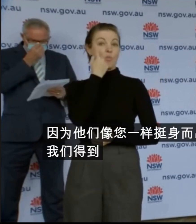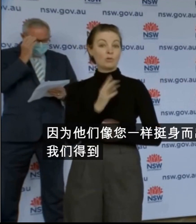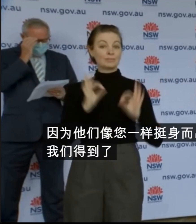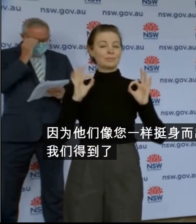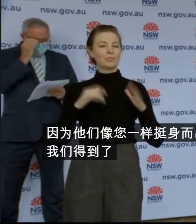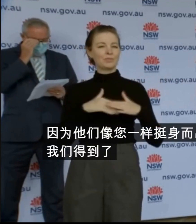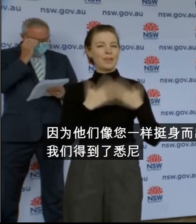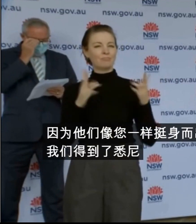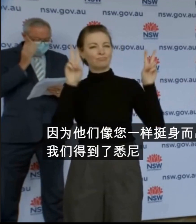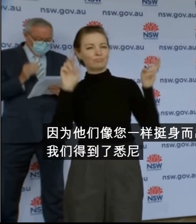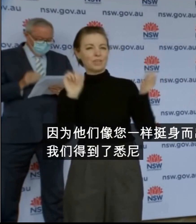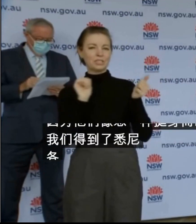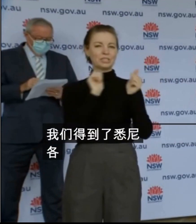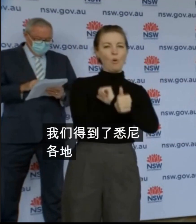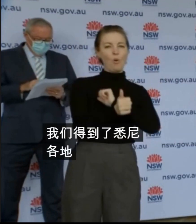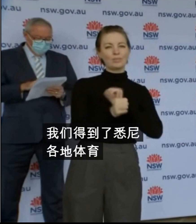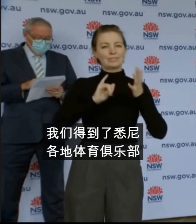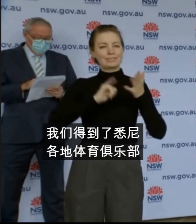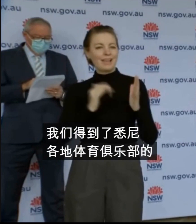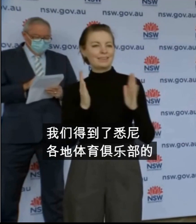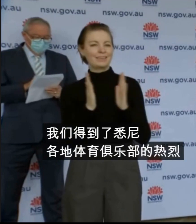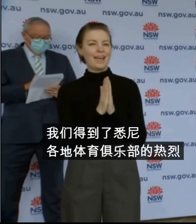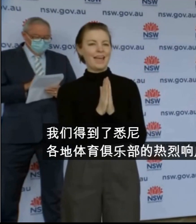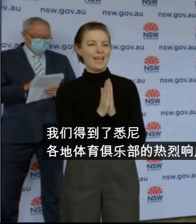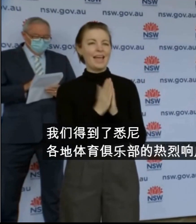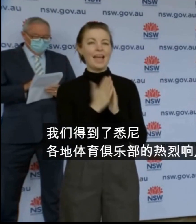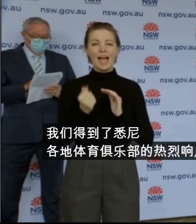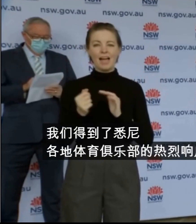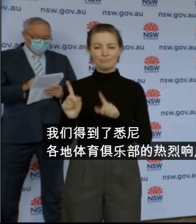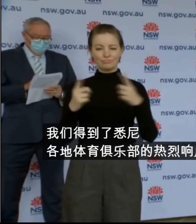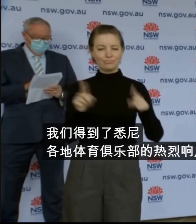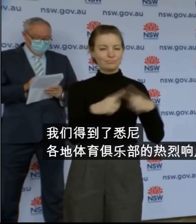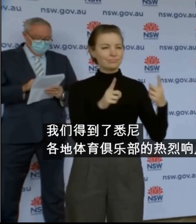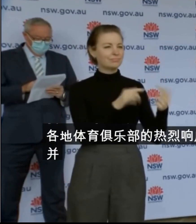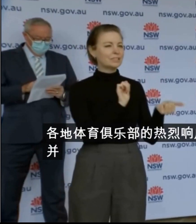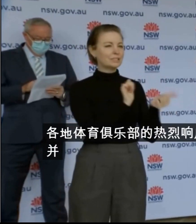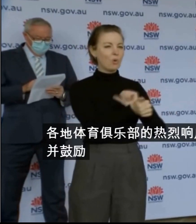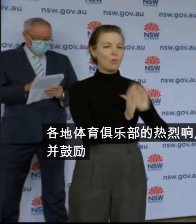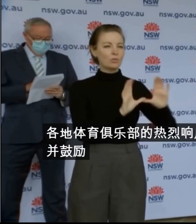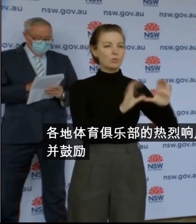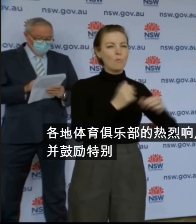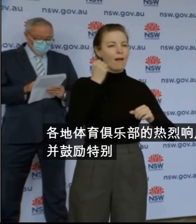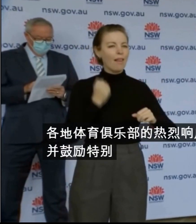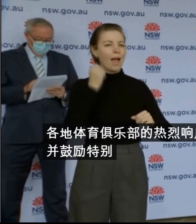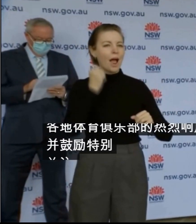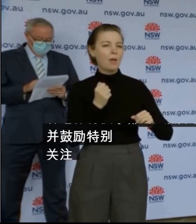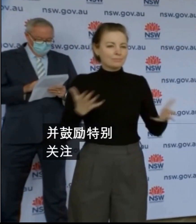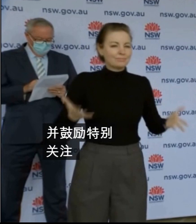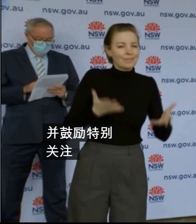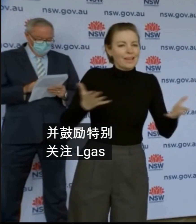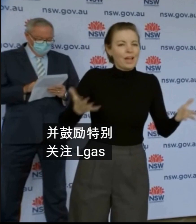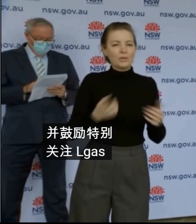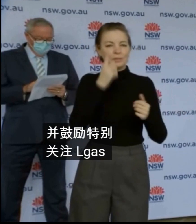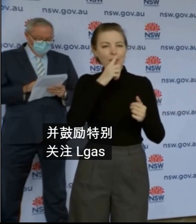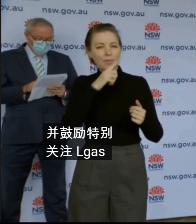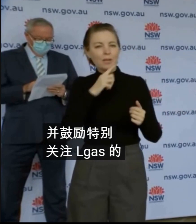tomorrow. We have had a great response from the sporting clubs right across Sydney, and encouraging in particular people in